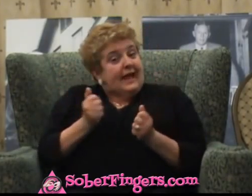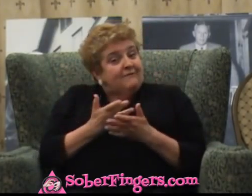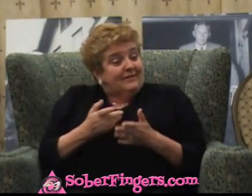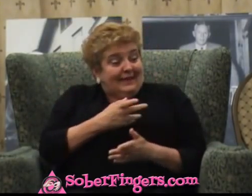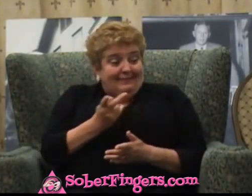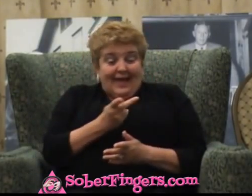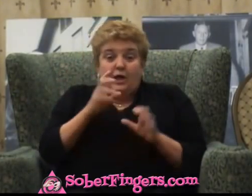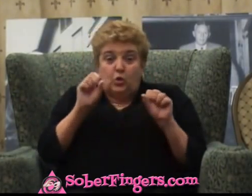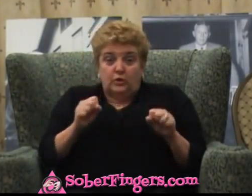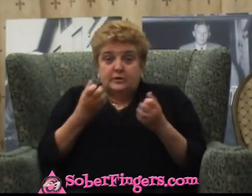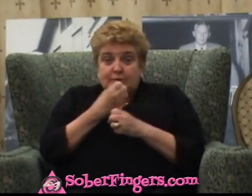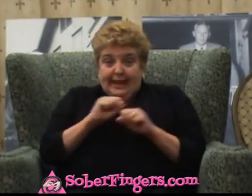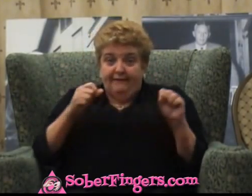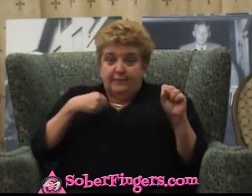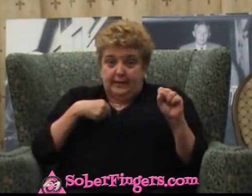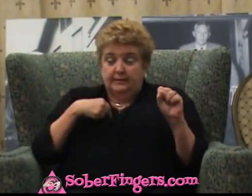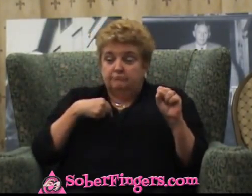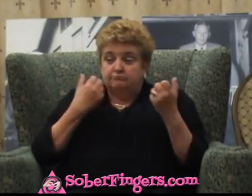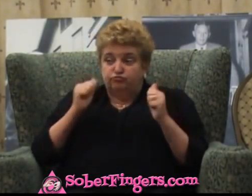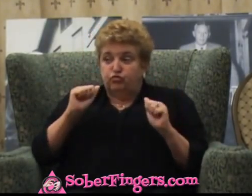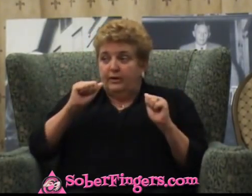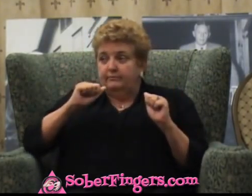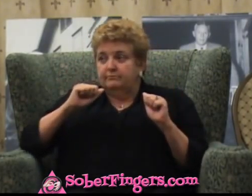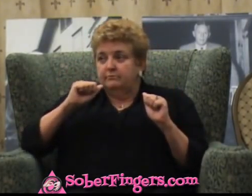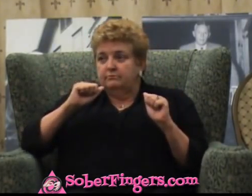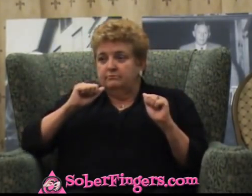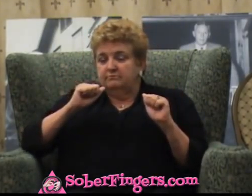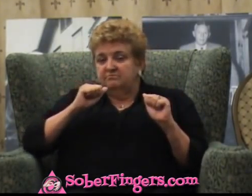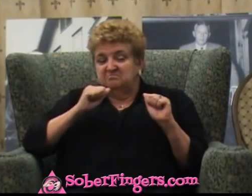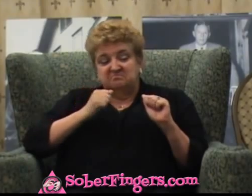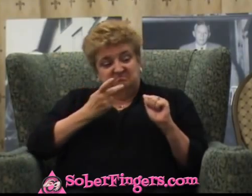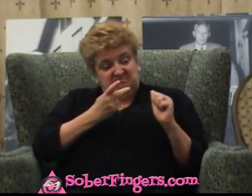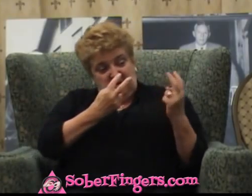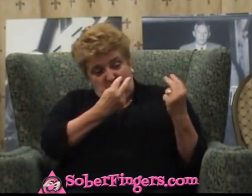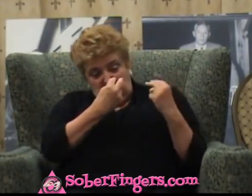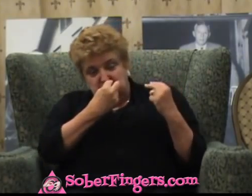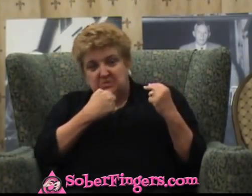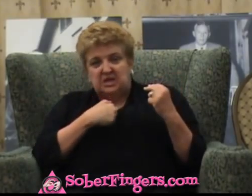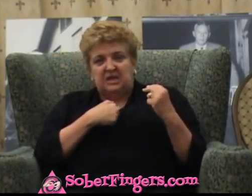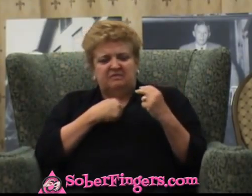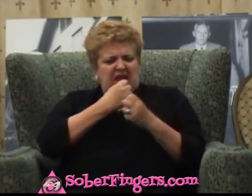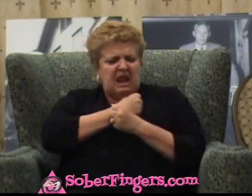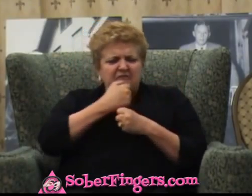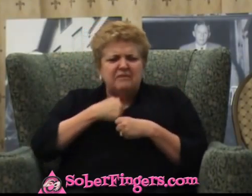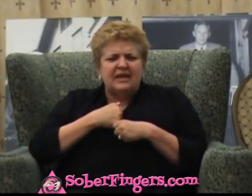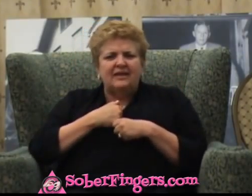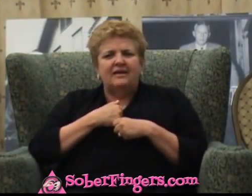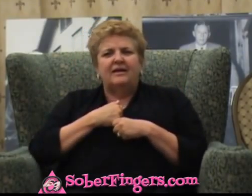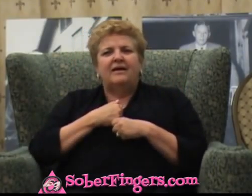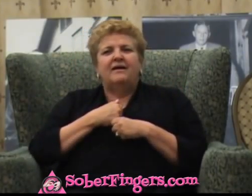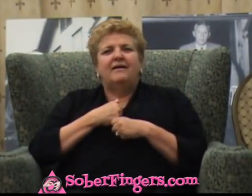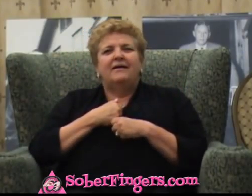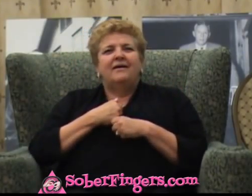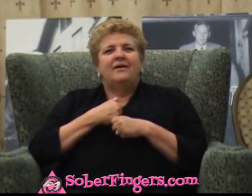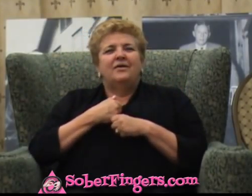to save me. They watched me. They loved me. They used to take me to this place called Weeki